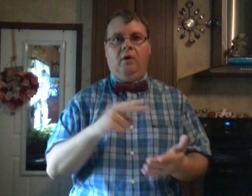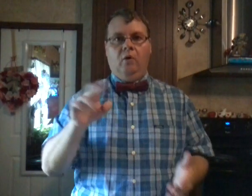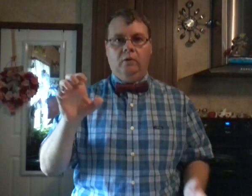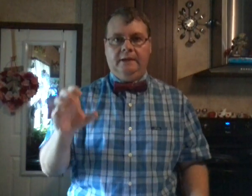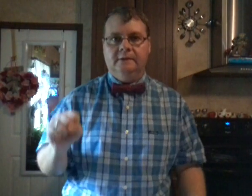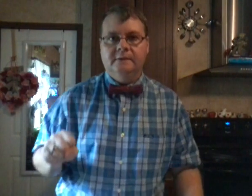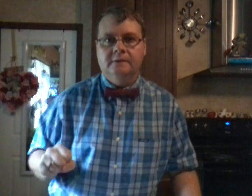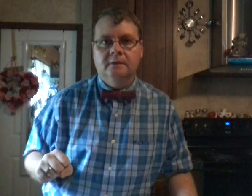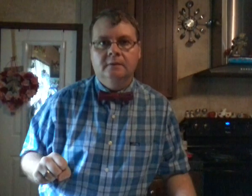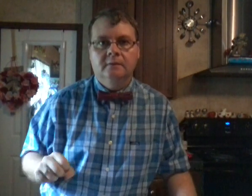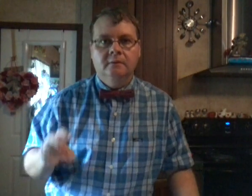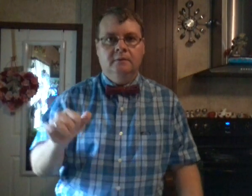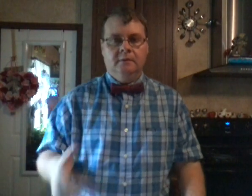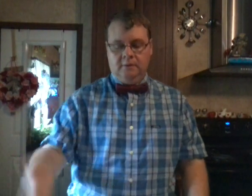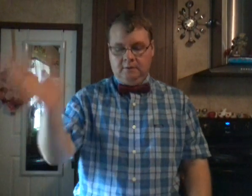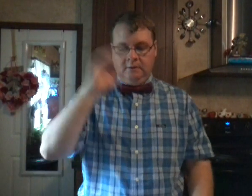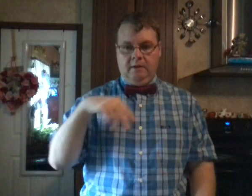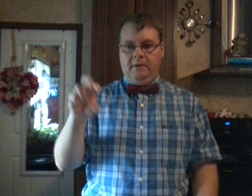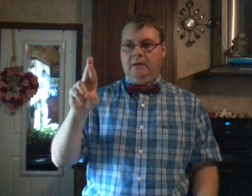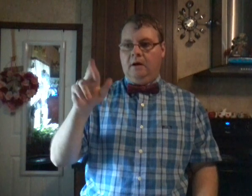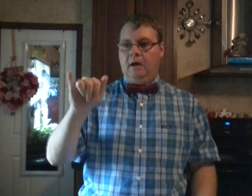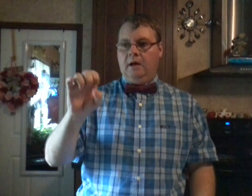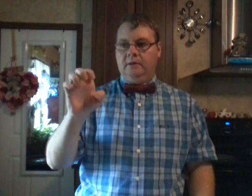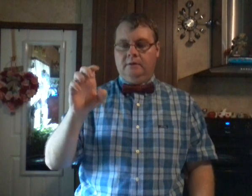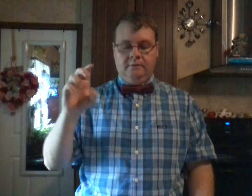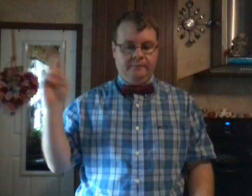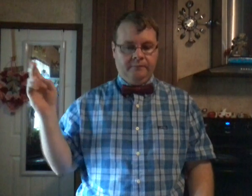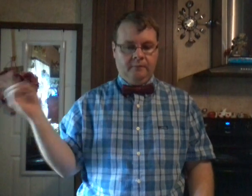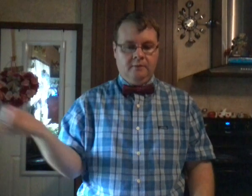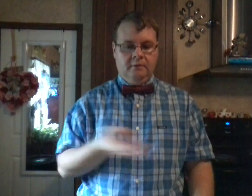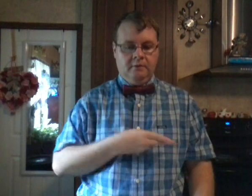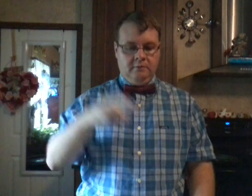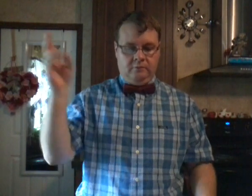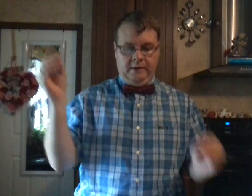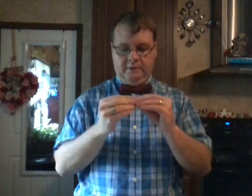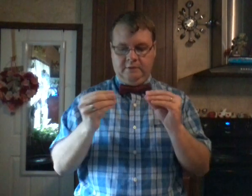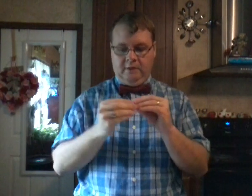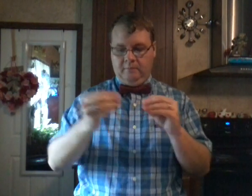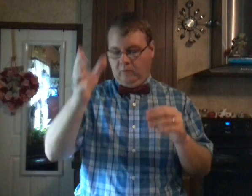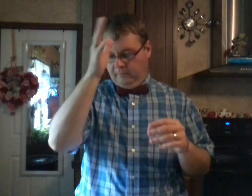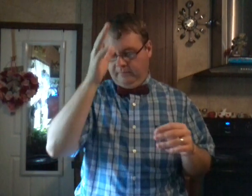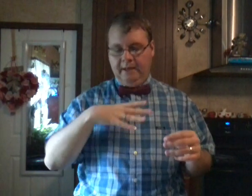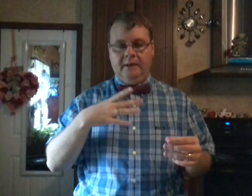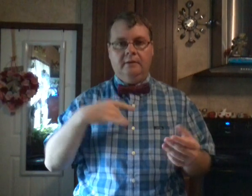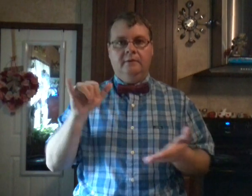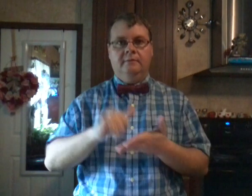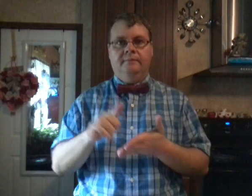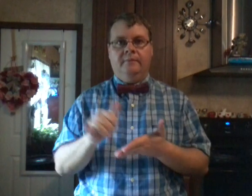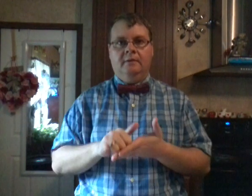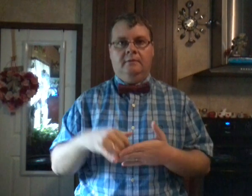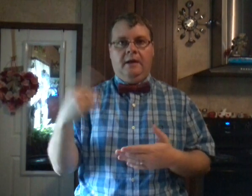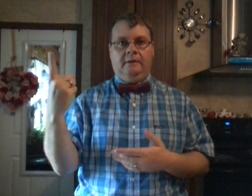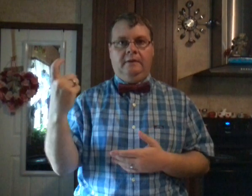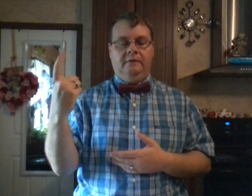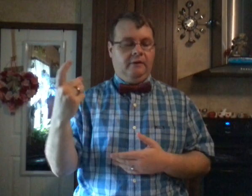love holiness and may god raise us up more men like these